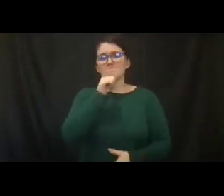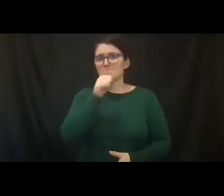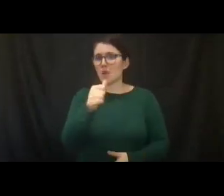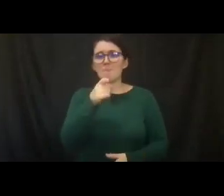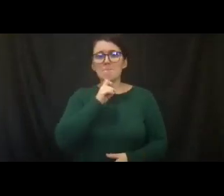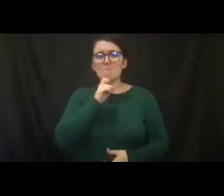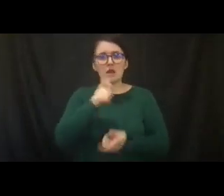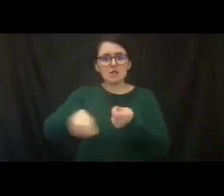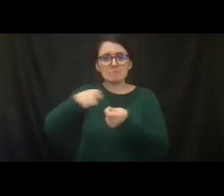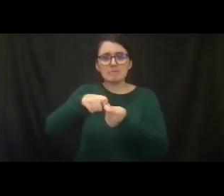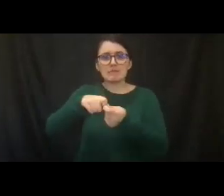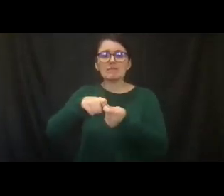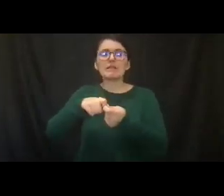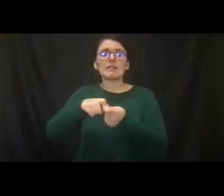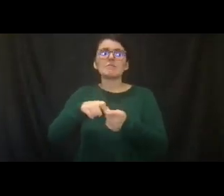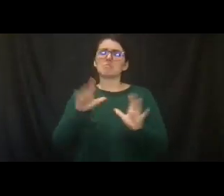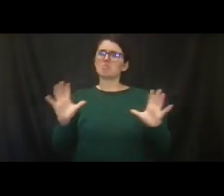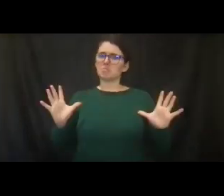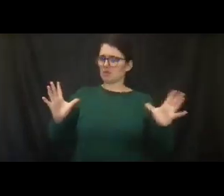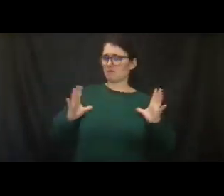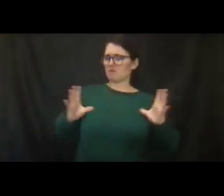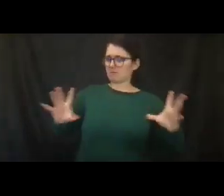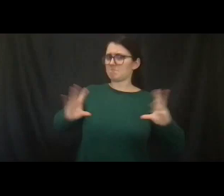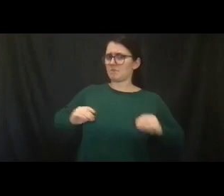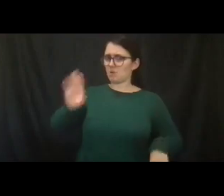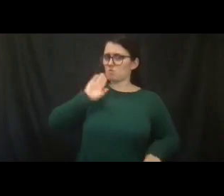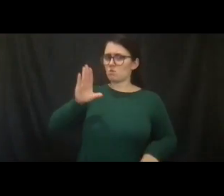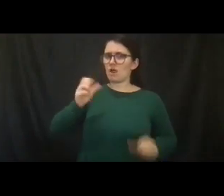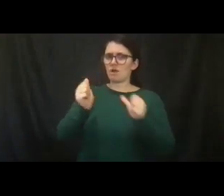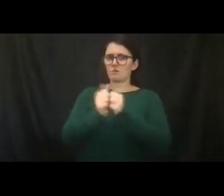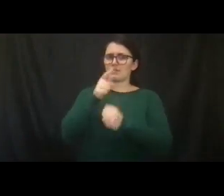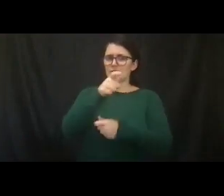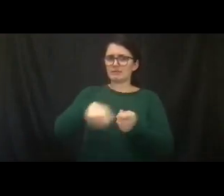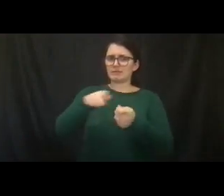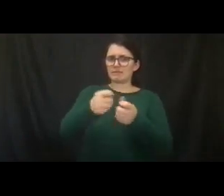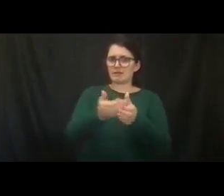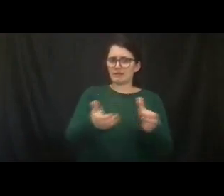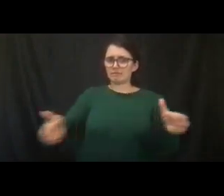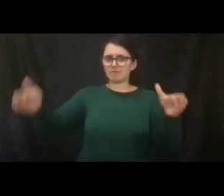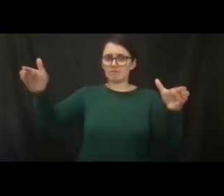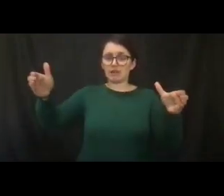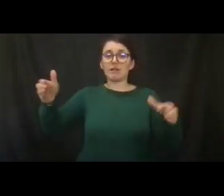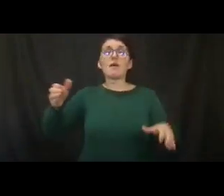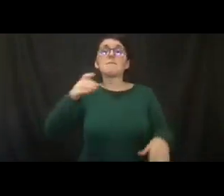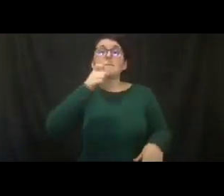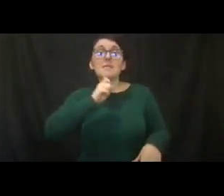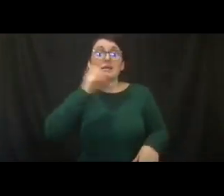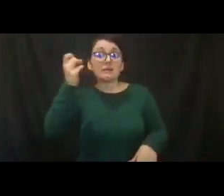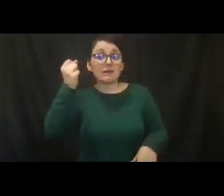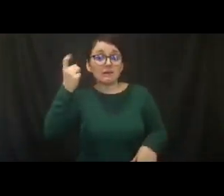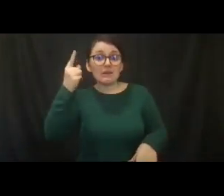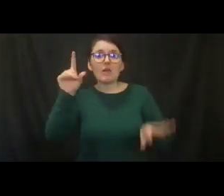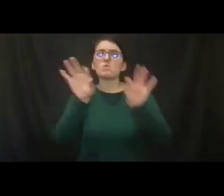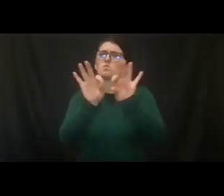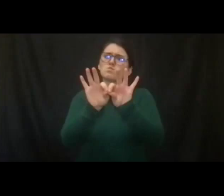pieces. And that is actually okay for this collection. The metal is so valuable and so